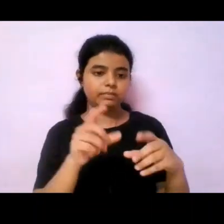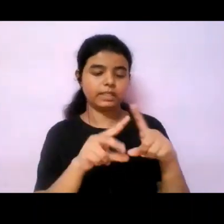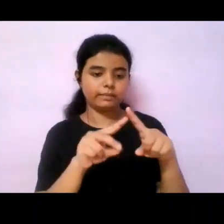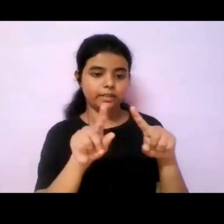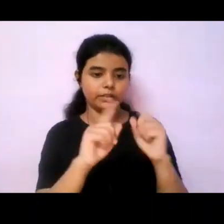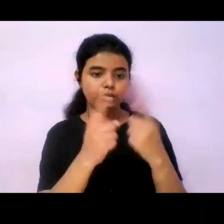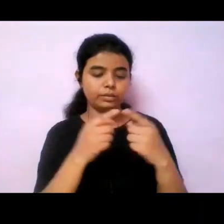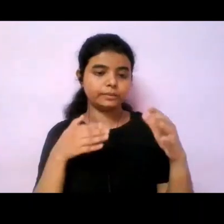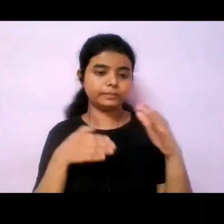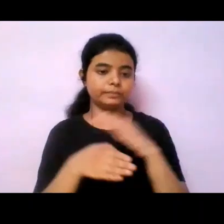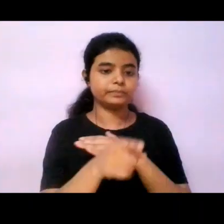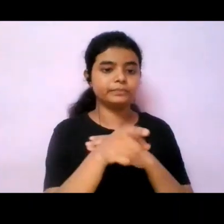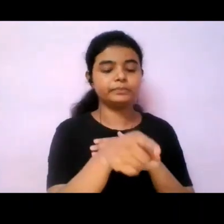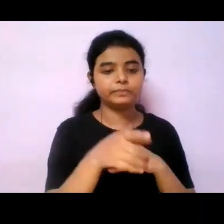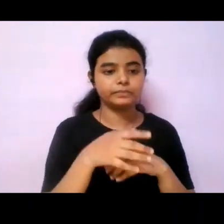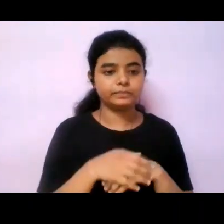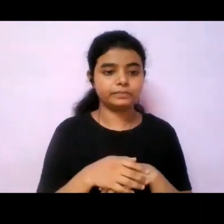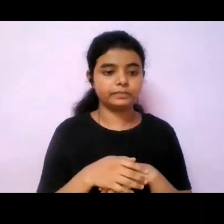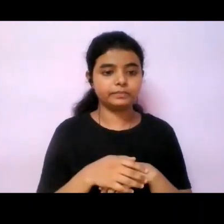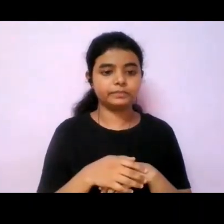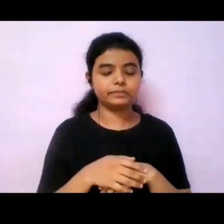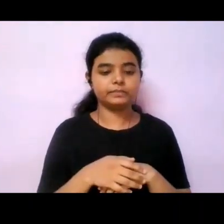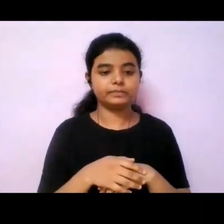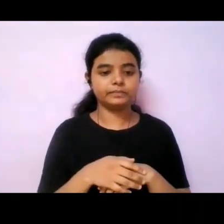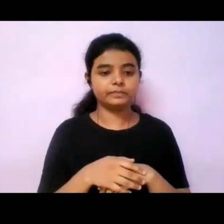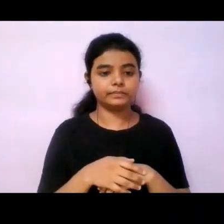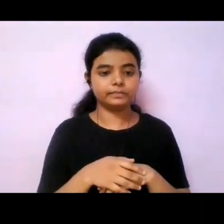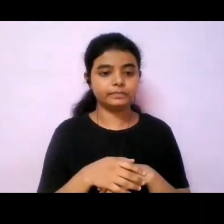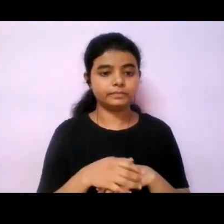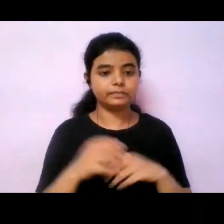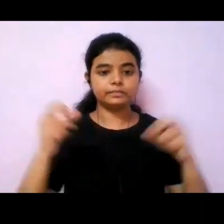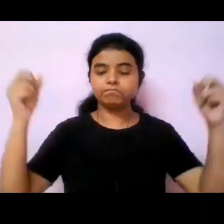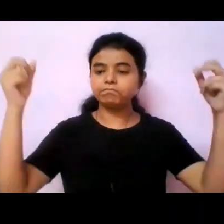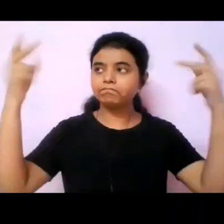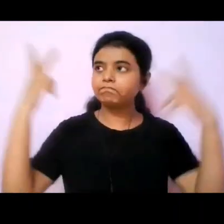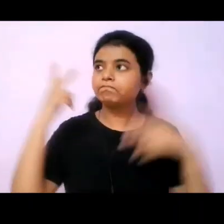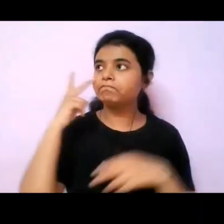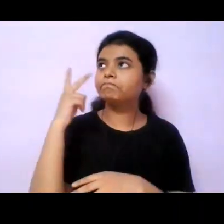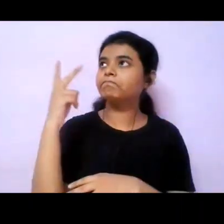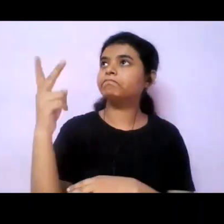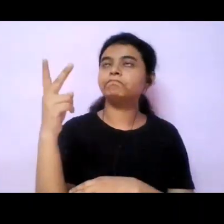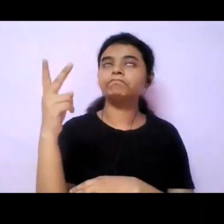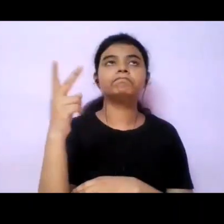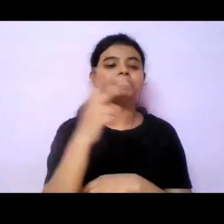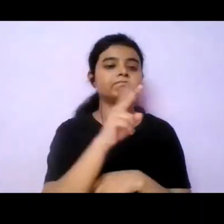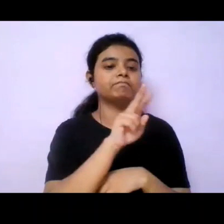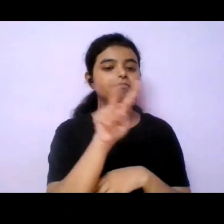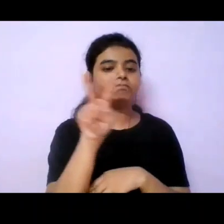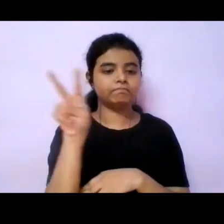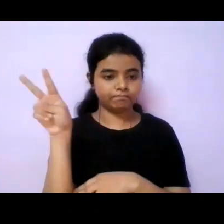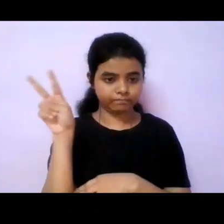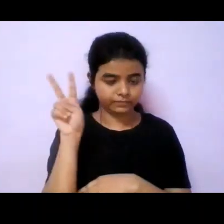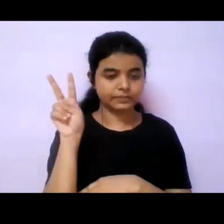We enter the living room. Strip lighting casts a migraine-inducing illumination over the